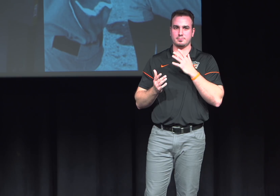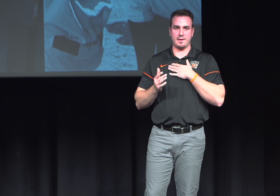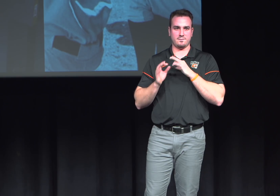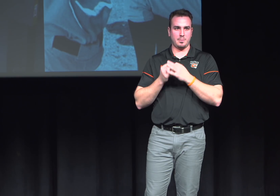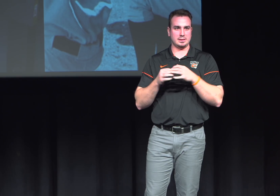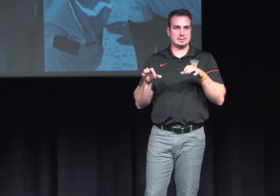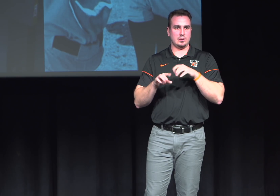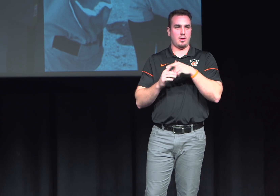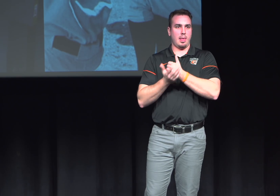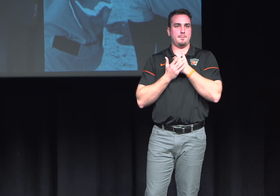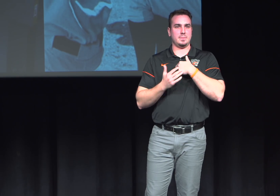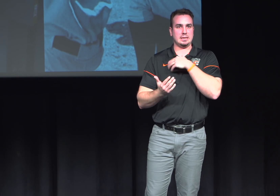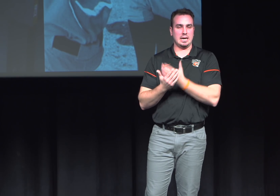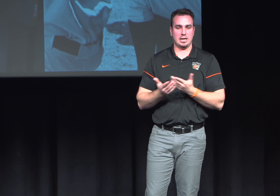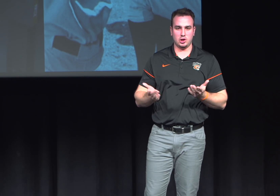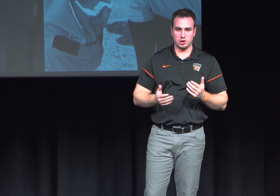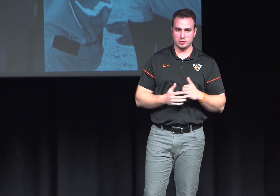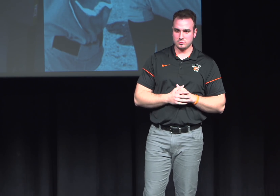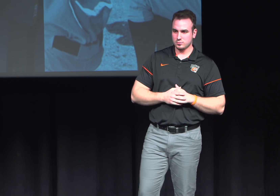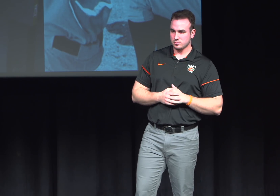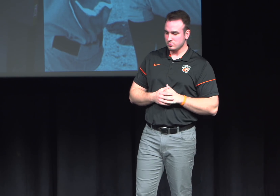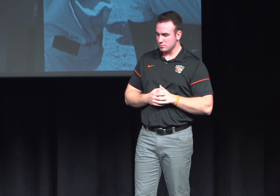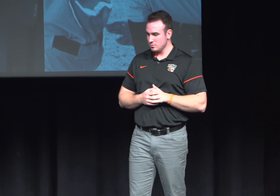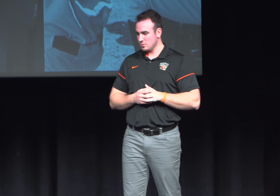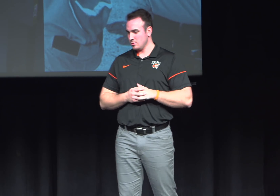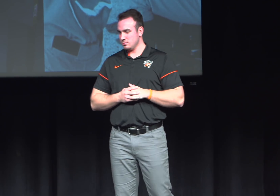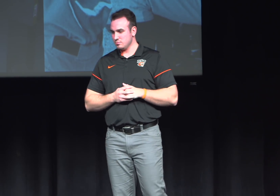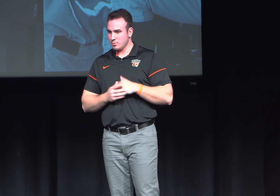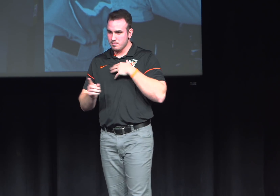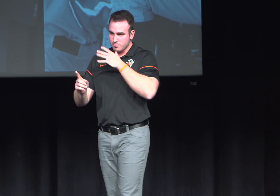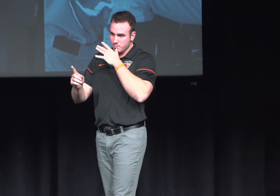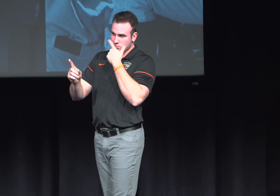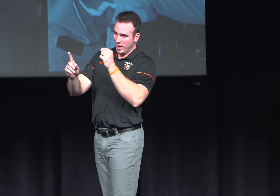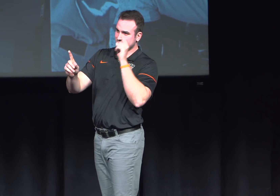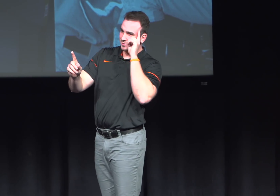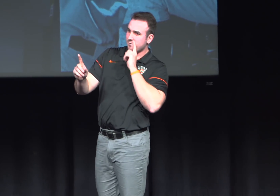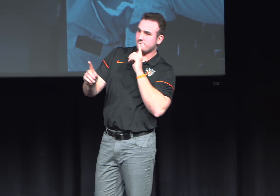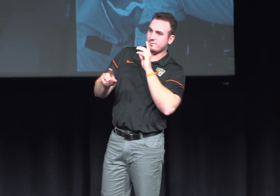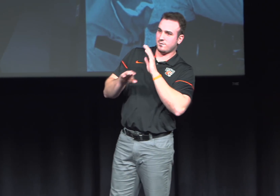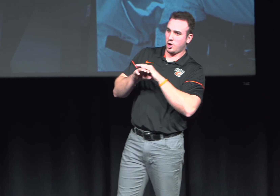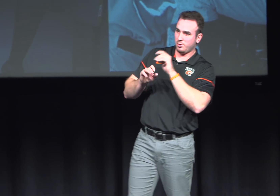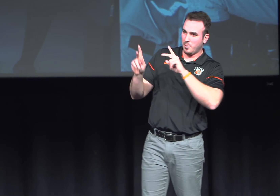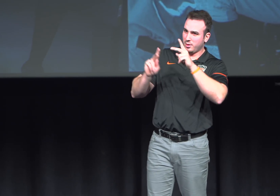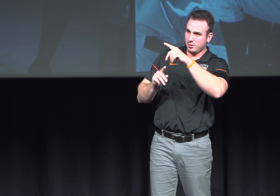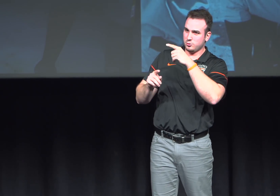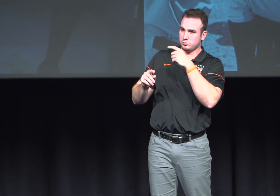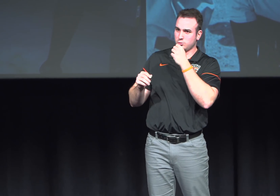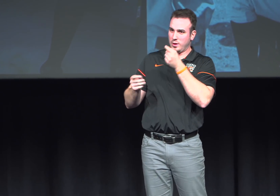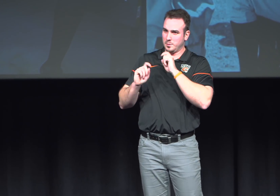long night, I'm thinking about what my family did to help me get here. My mom went deaf on people to give me a better